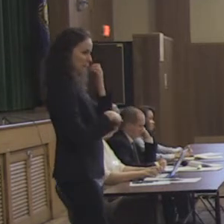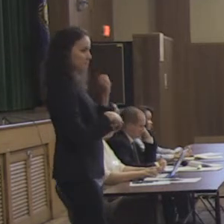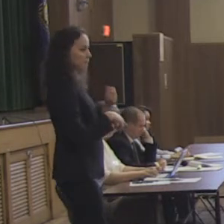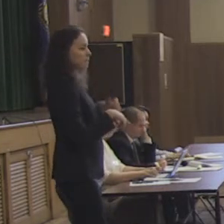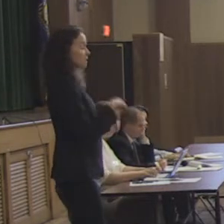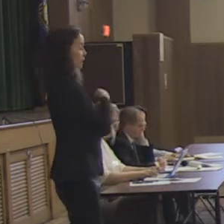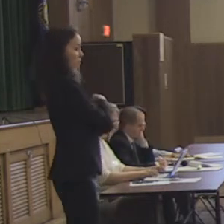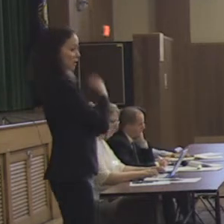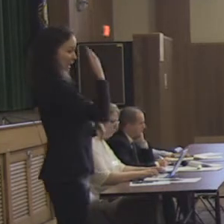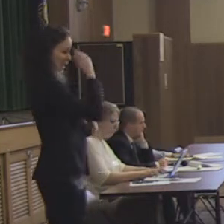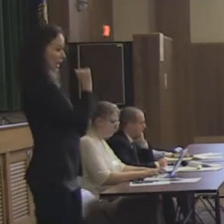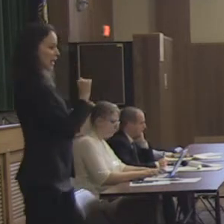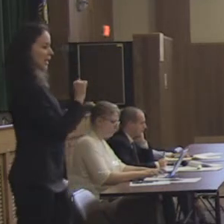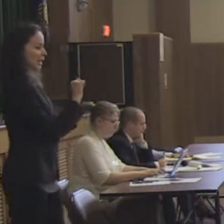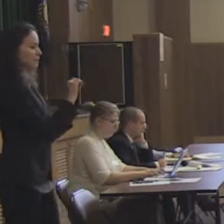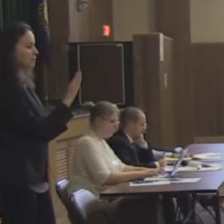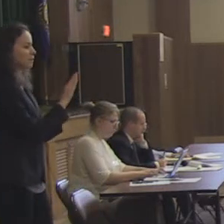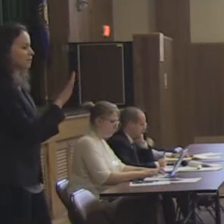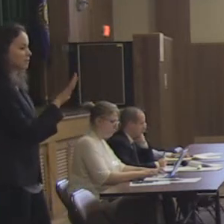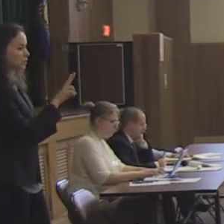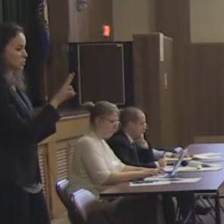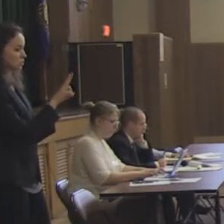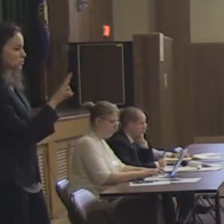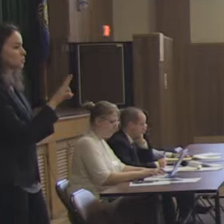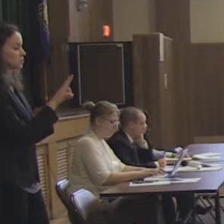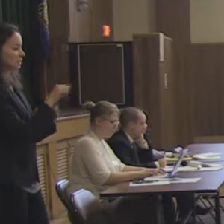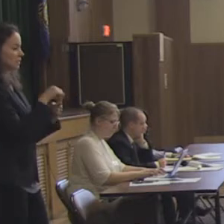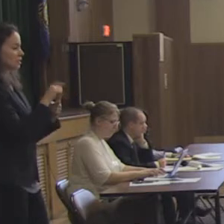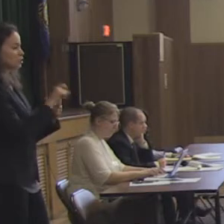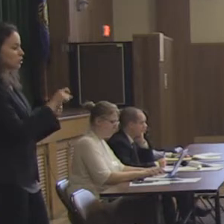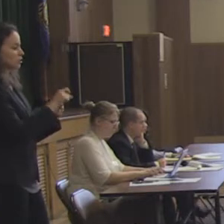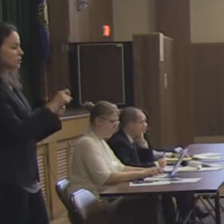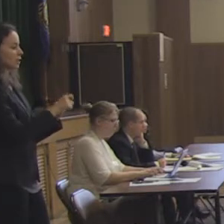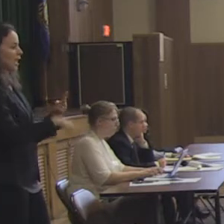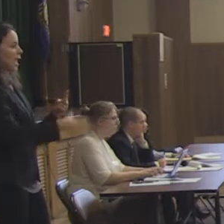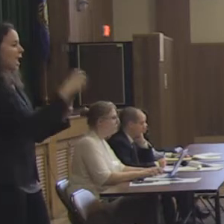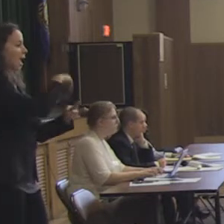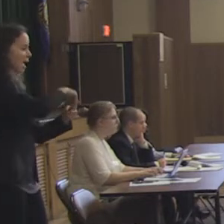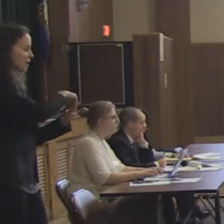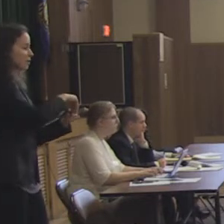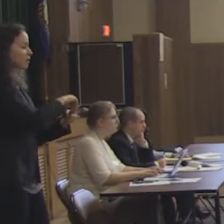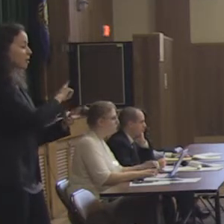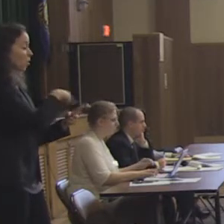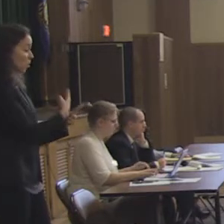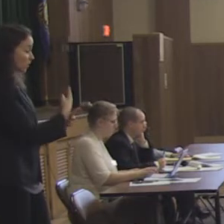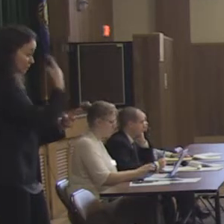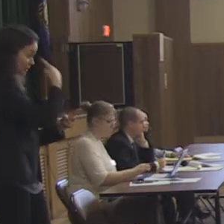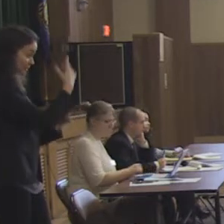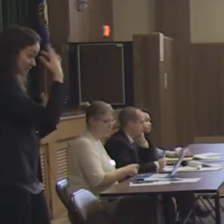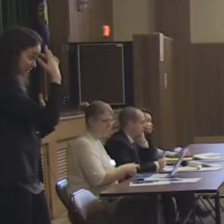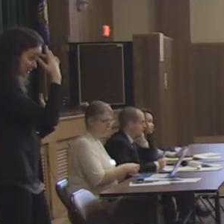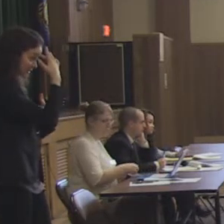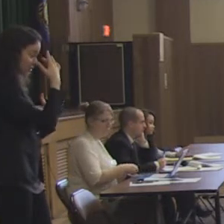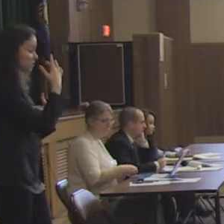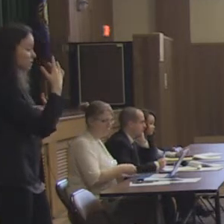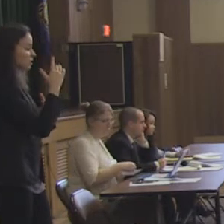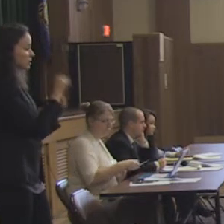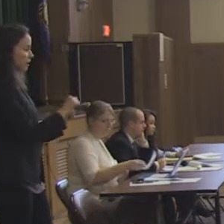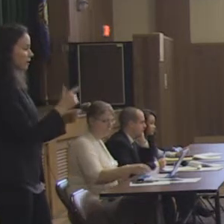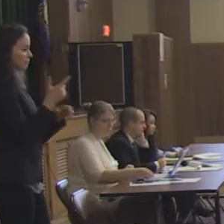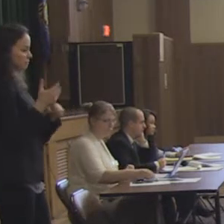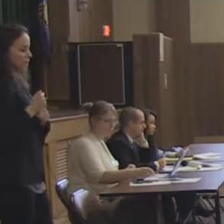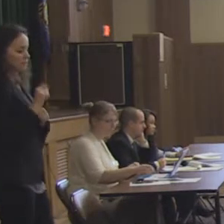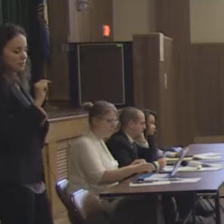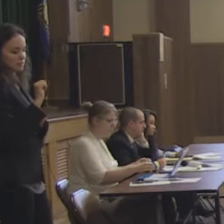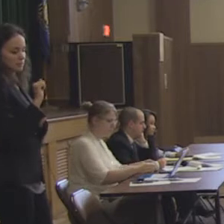AB 52, which could be expanded so that individuals with only a mental health diagnosis would be eligible for TAD, and